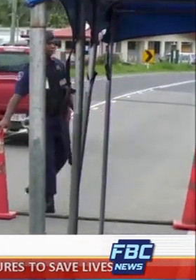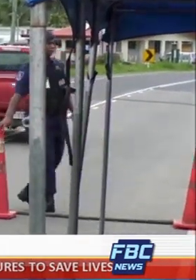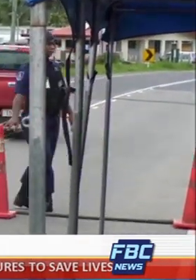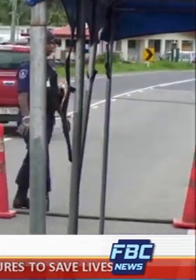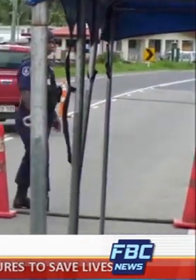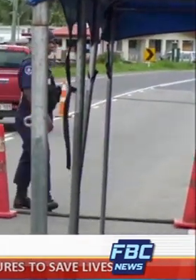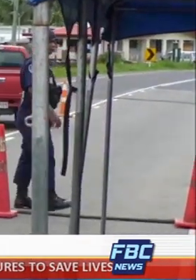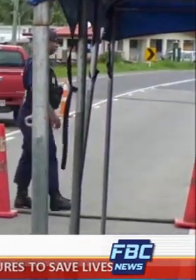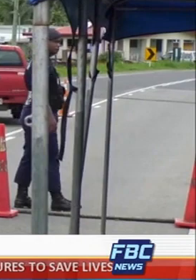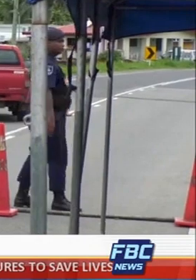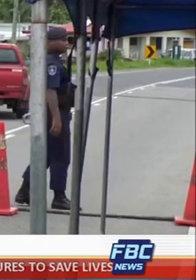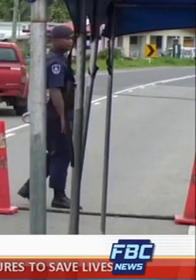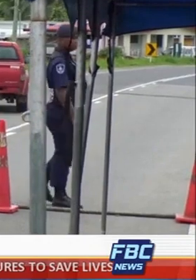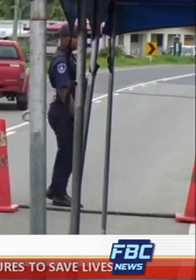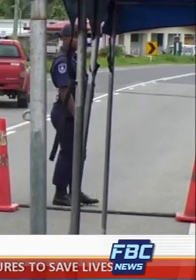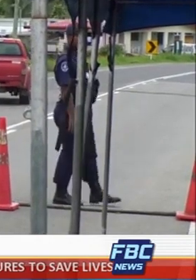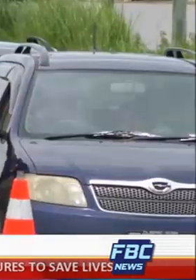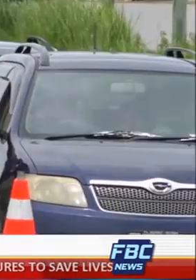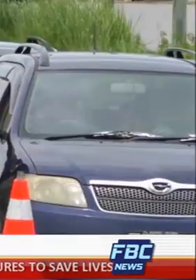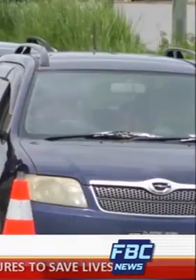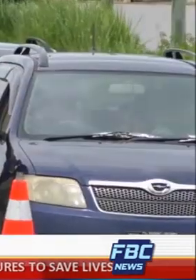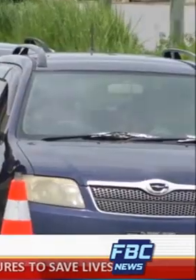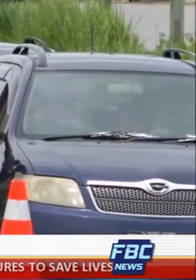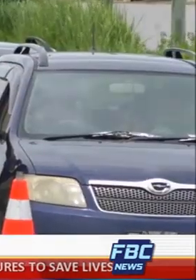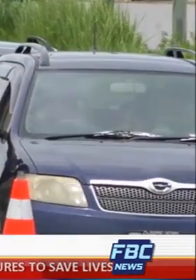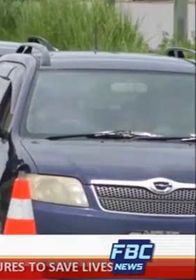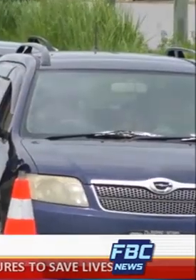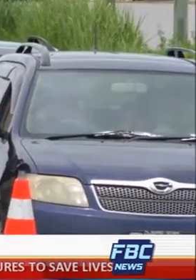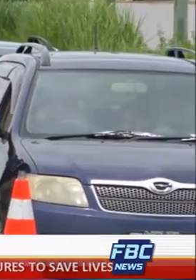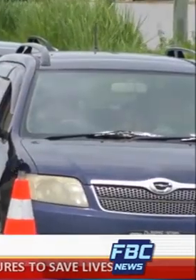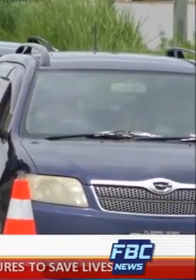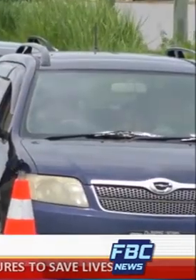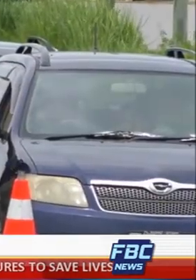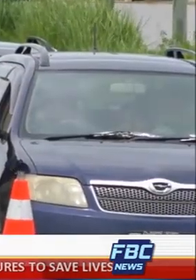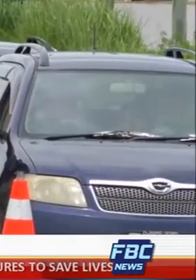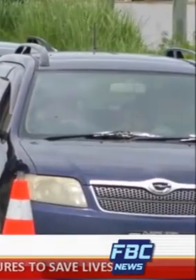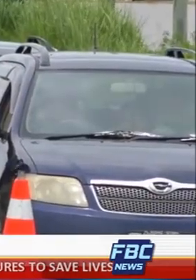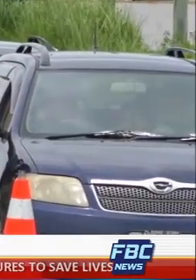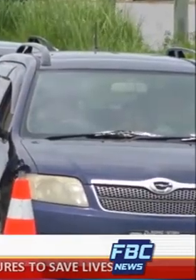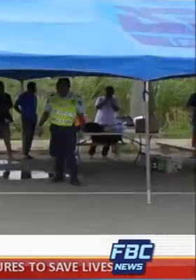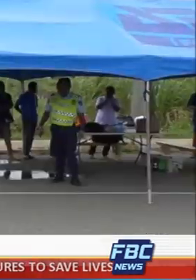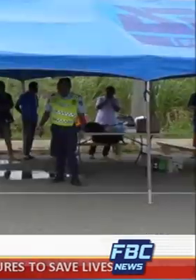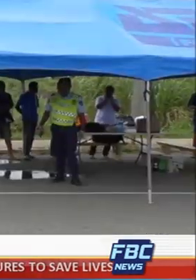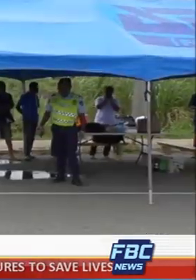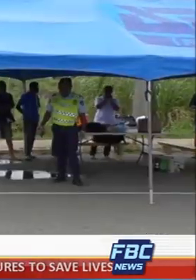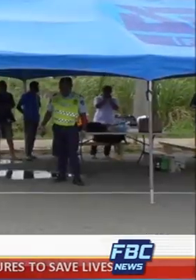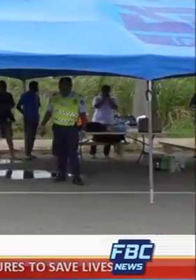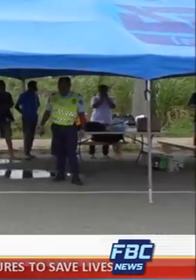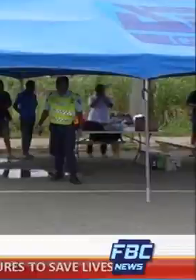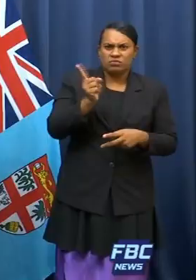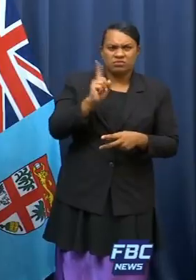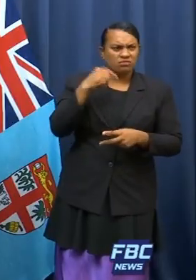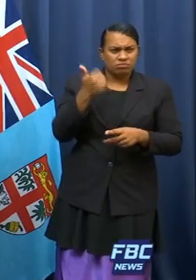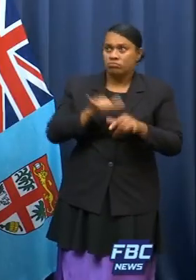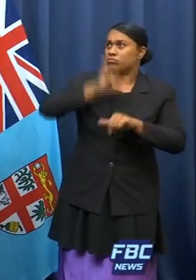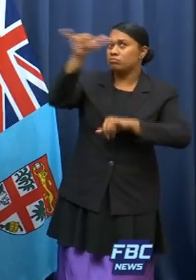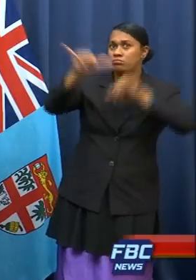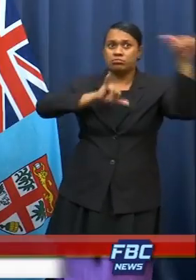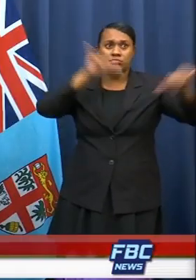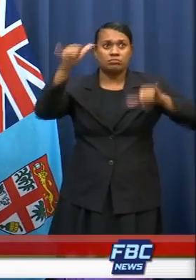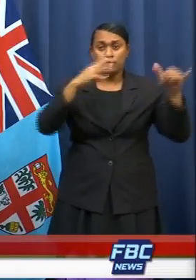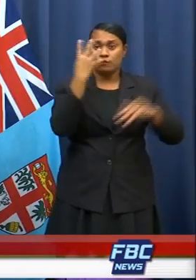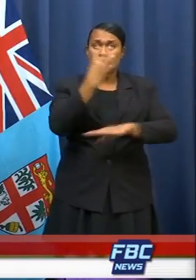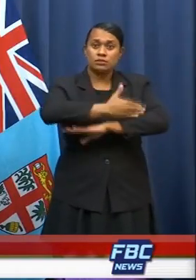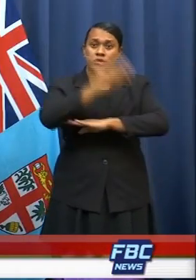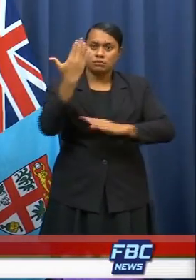remain there for 14 days in light of the first 2 cases of COVID-19 at Lautoka Hospital. We've received a